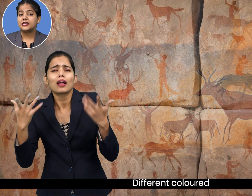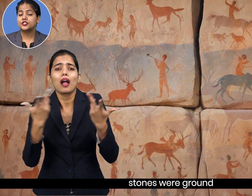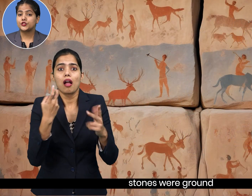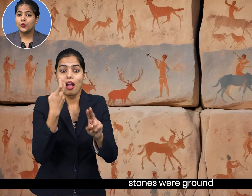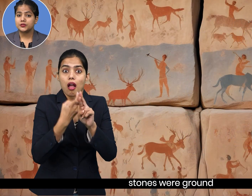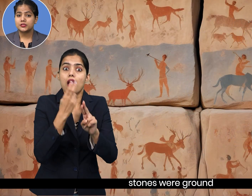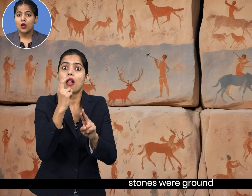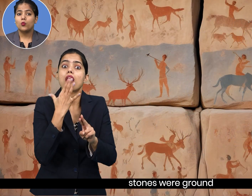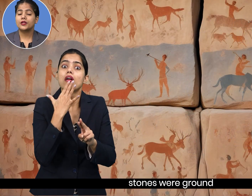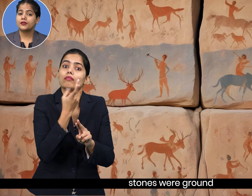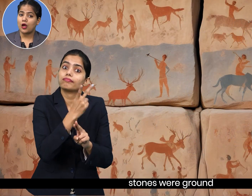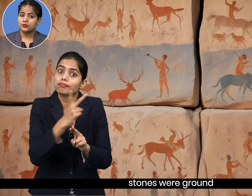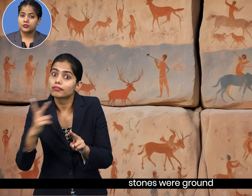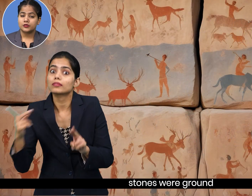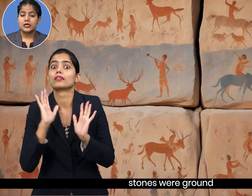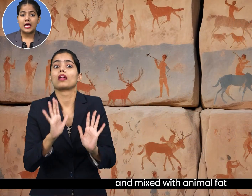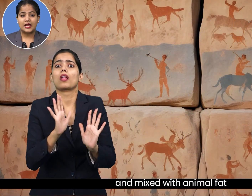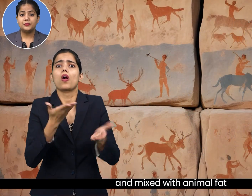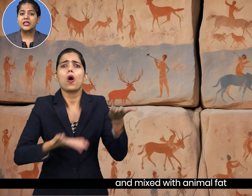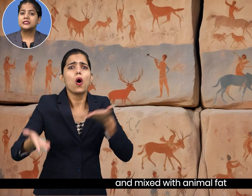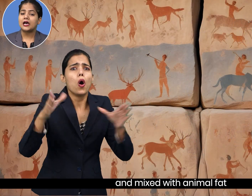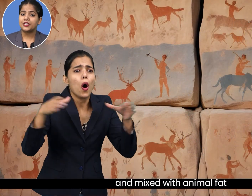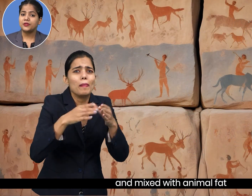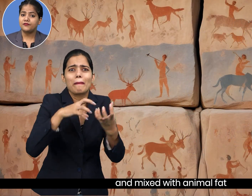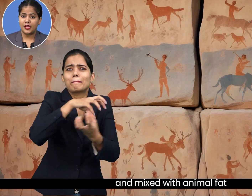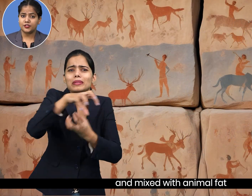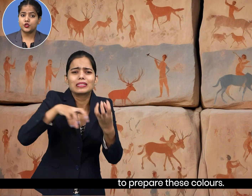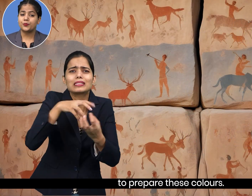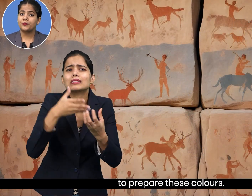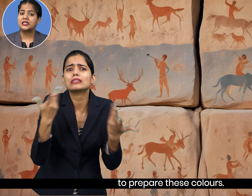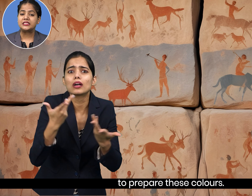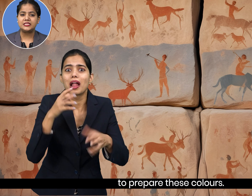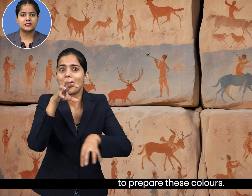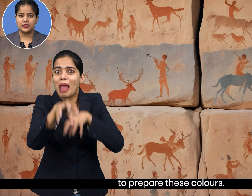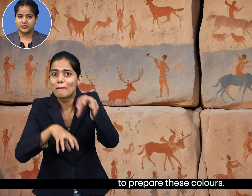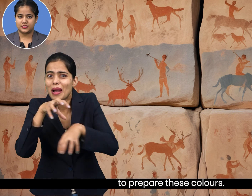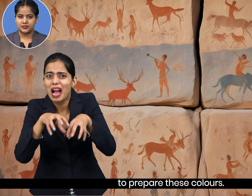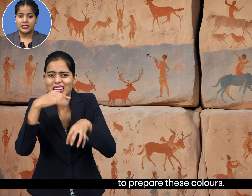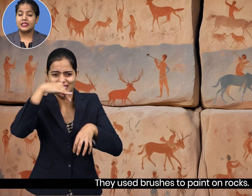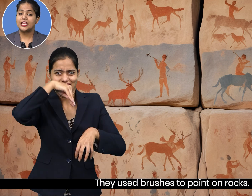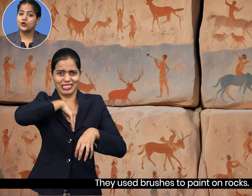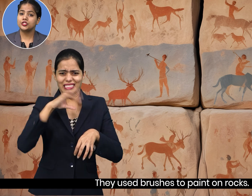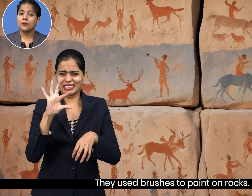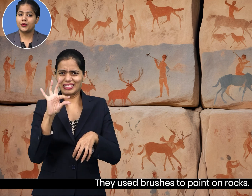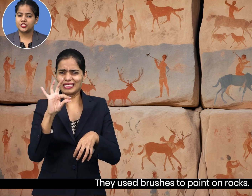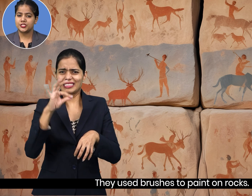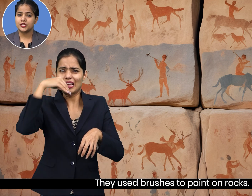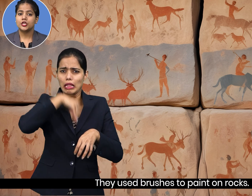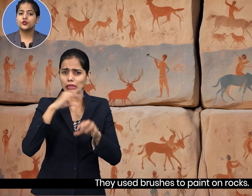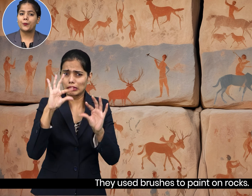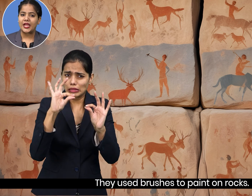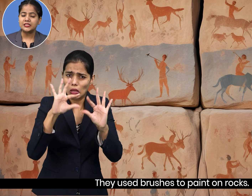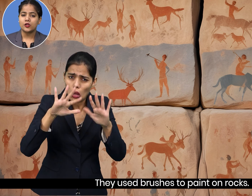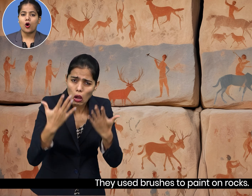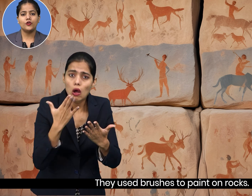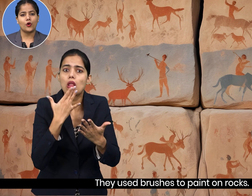Different colored stones were ground and mixed the animal fat to prepare these colors. They used brushes